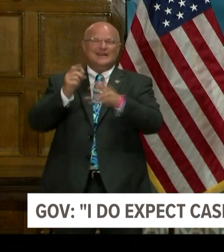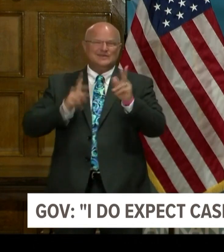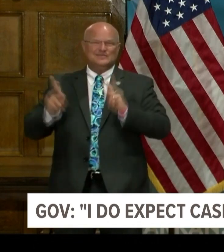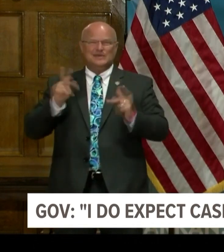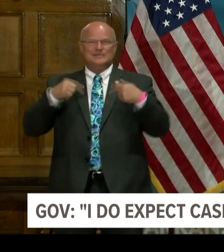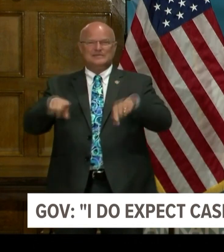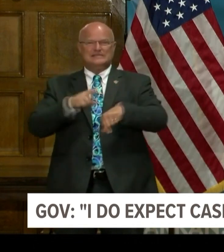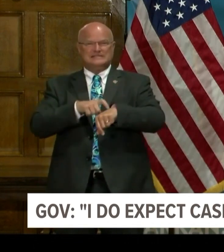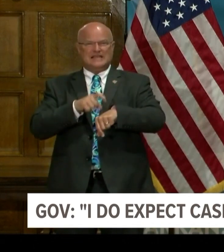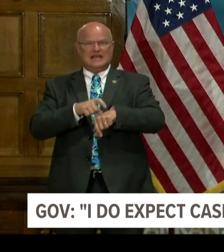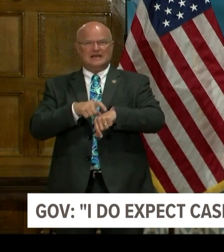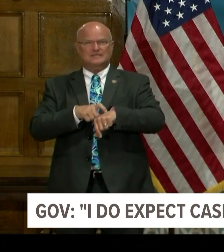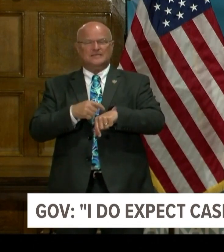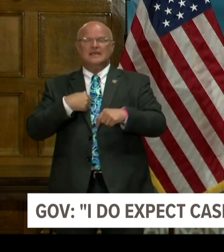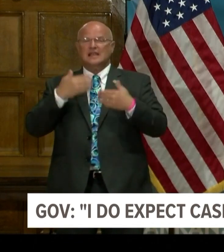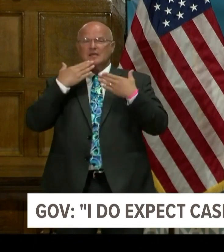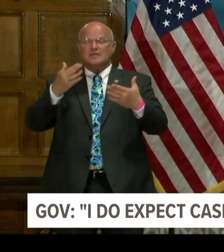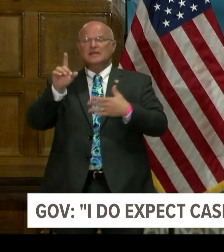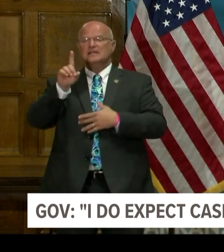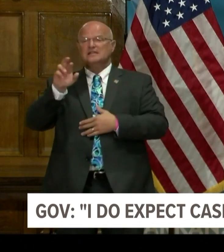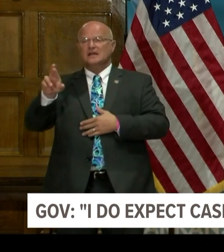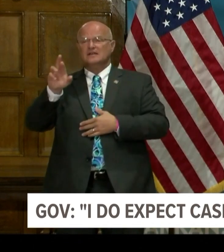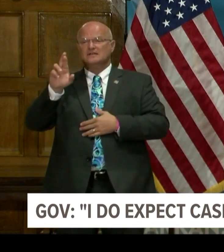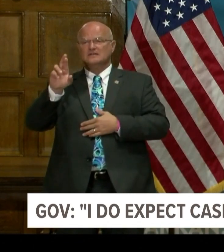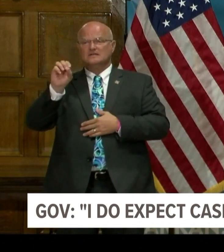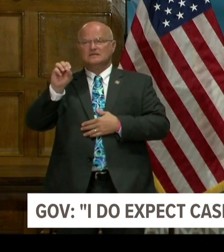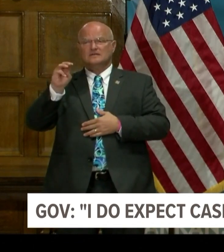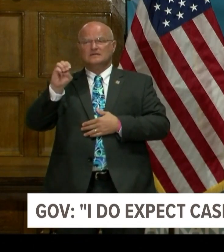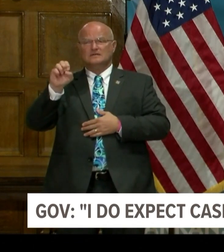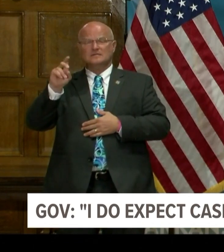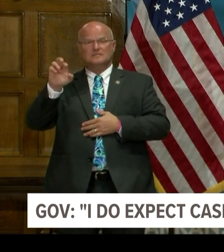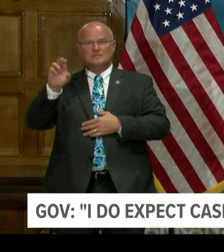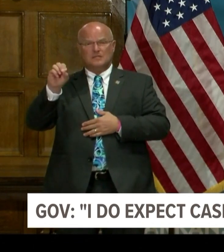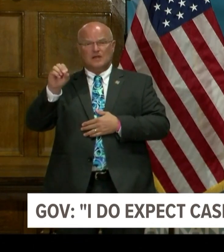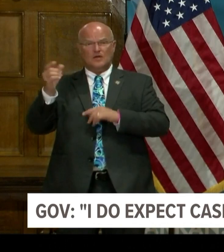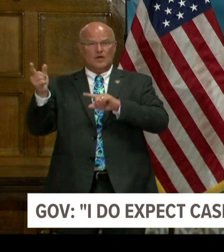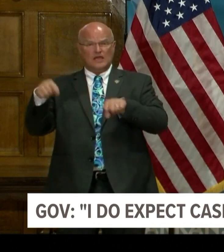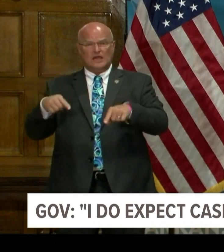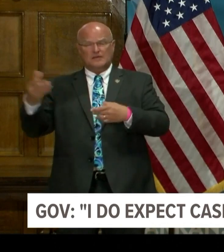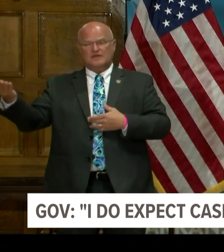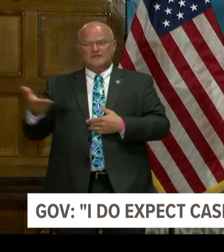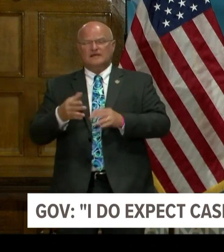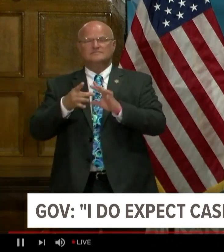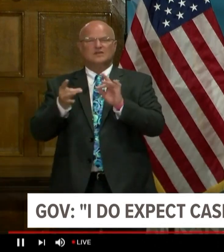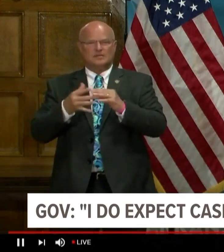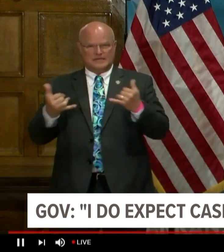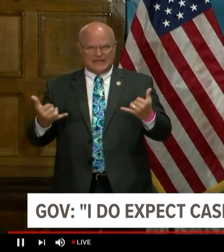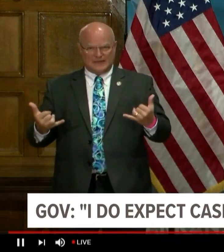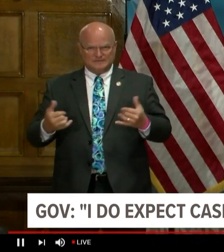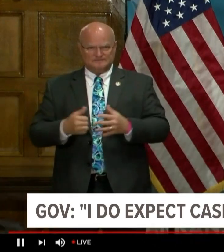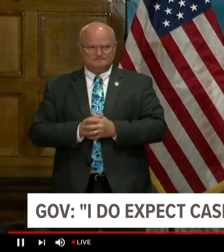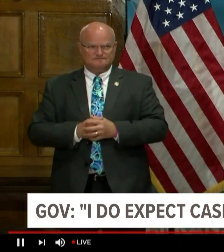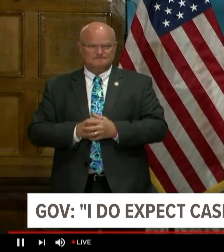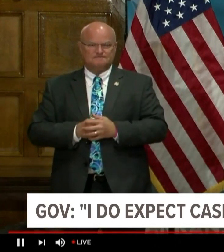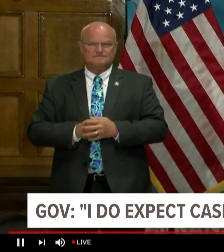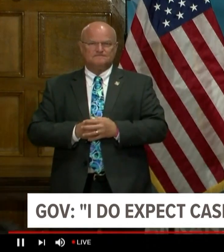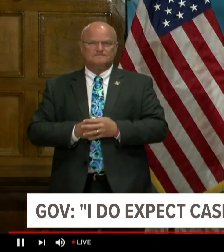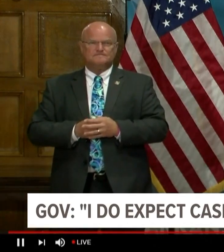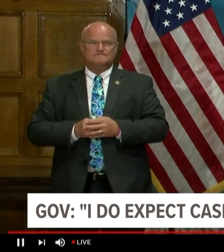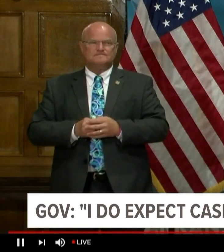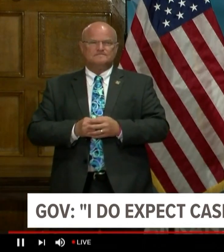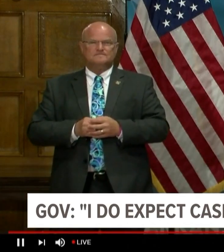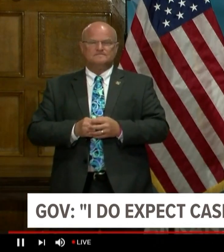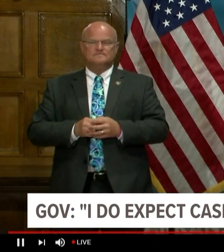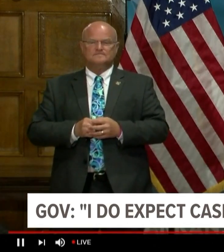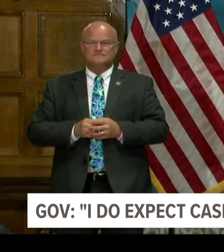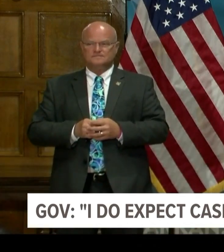people during this time. And I appreciate Dr. Romero coming, and invite him to make comments.